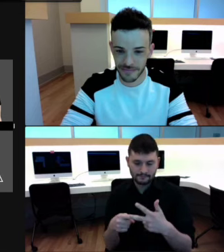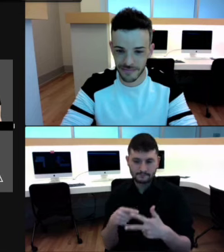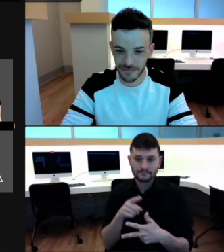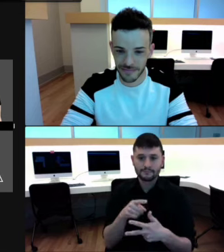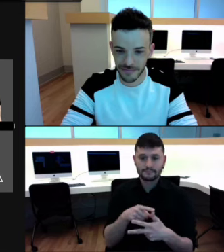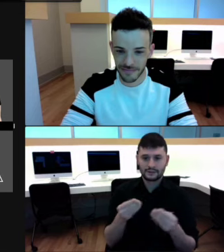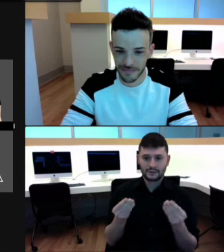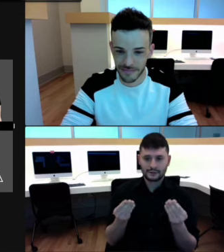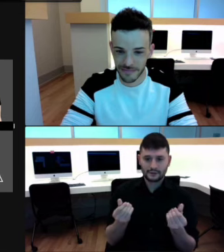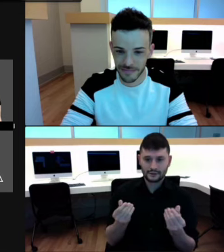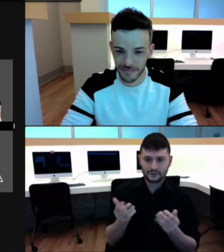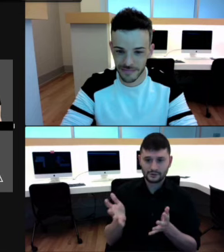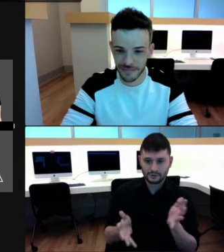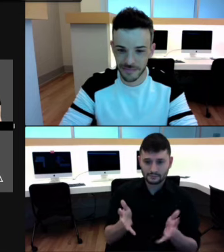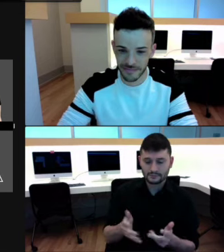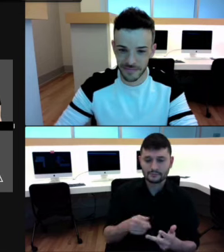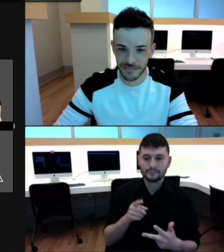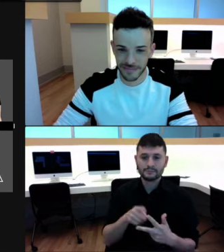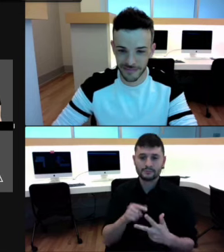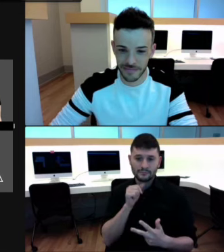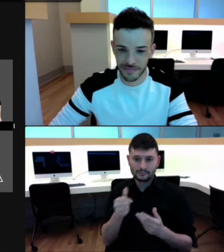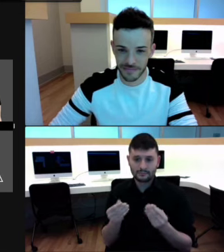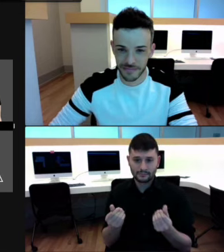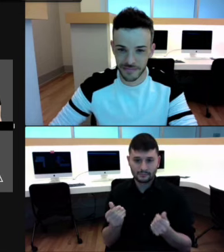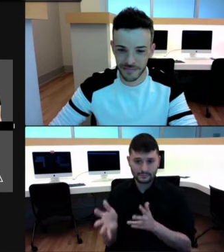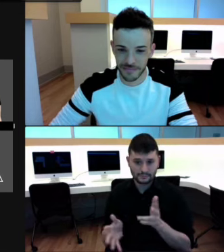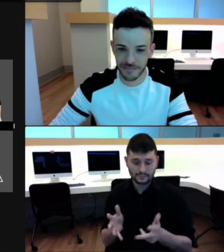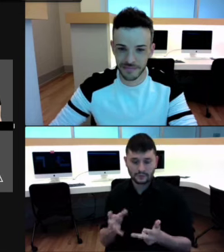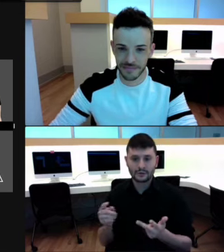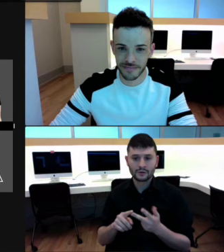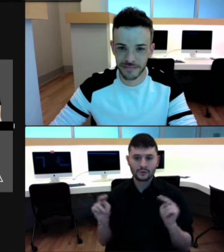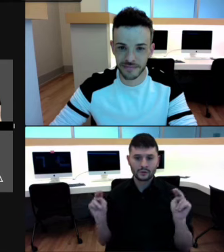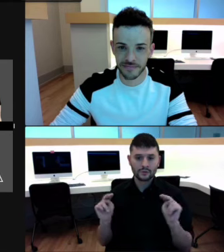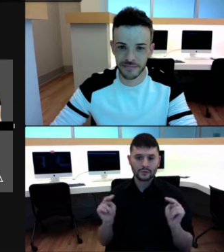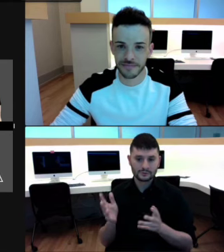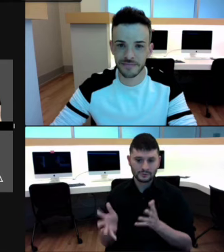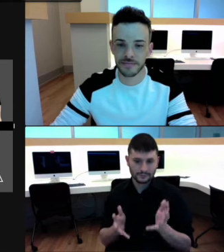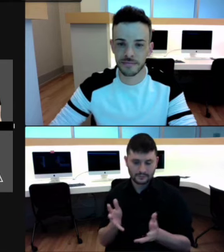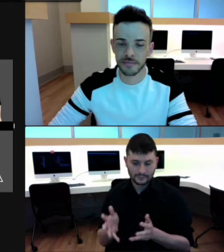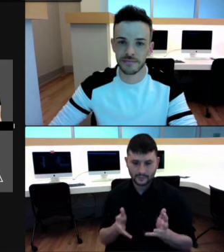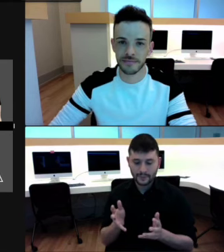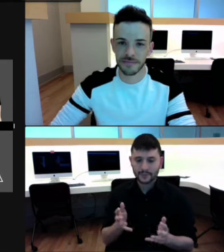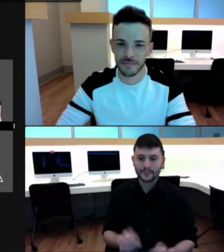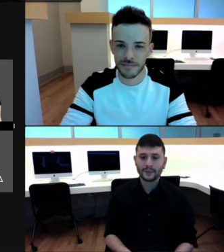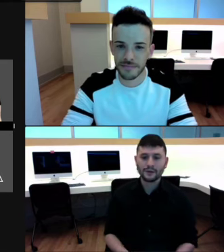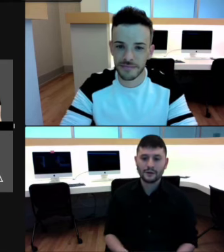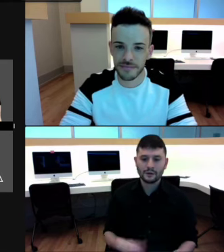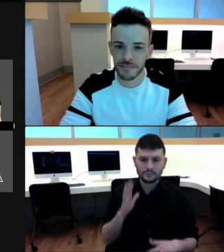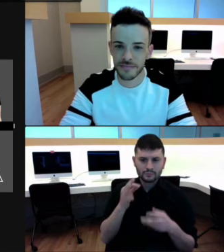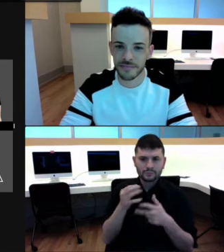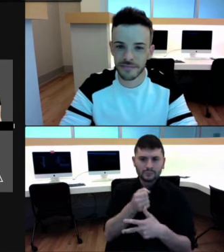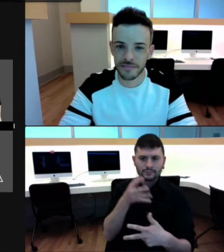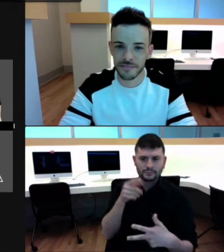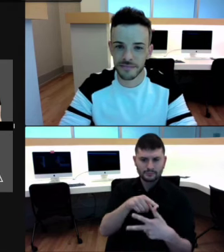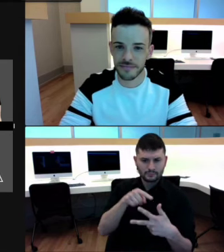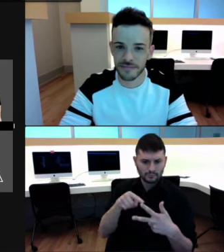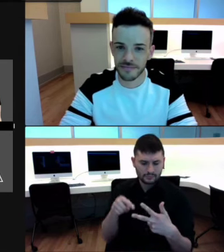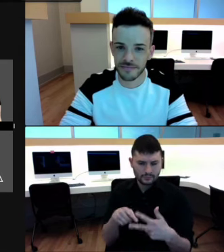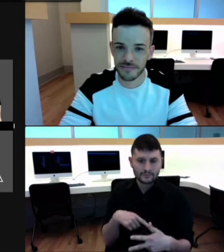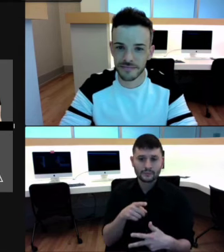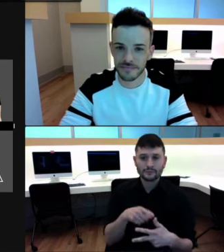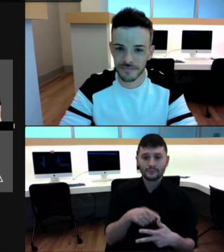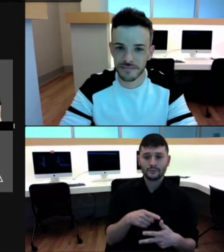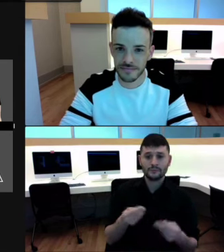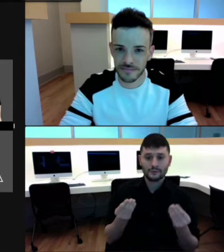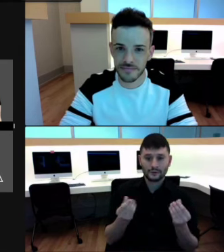conditions, looking at what's tangible, intangible, and neutral gestures. I want to talk about what each of